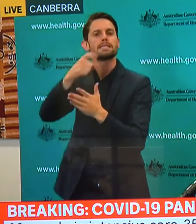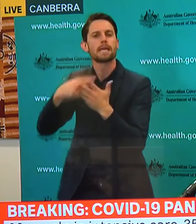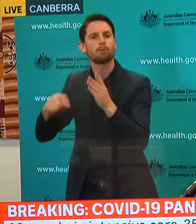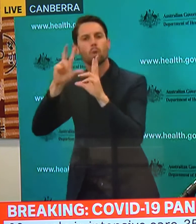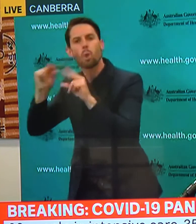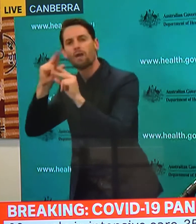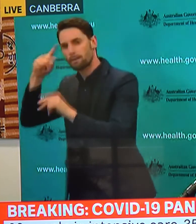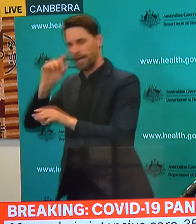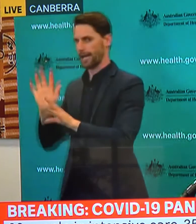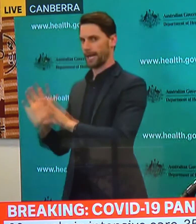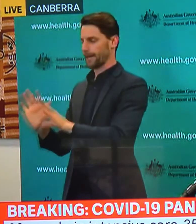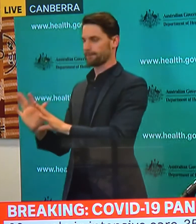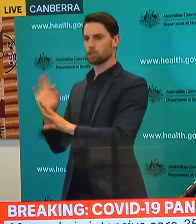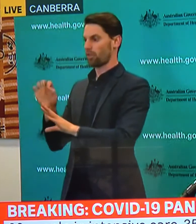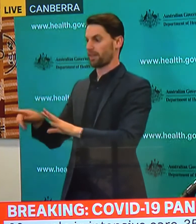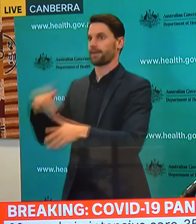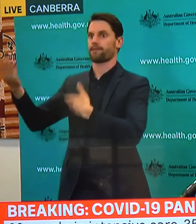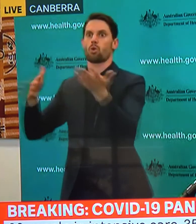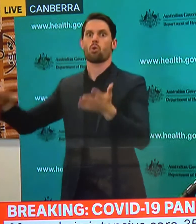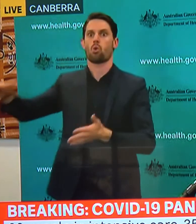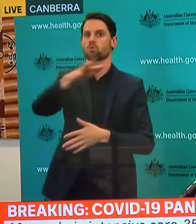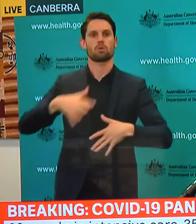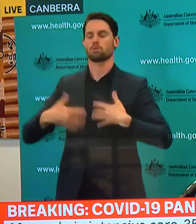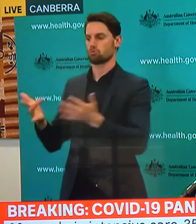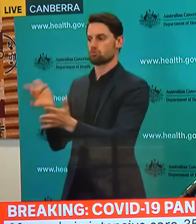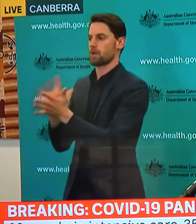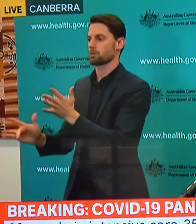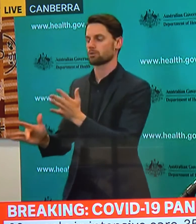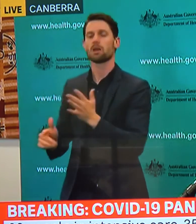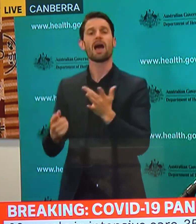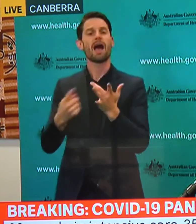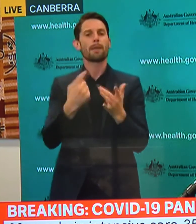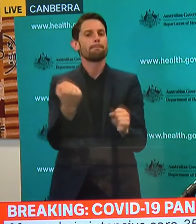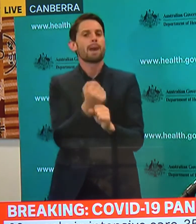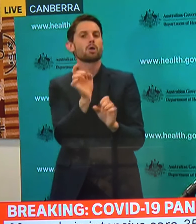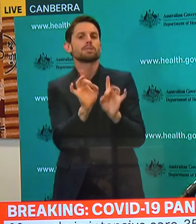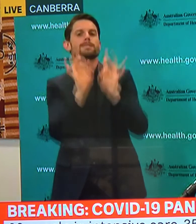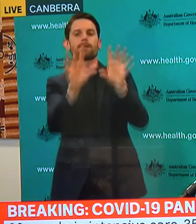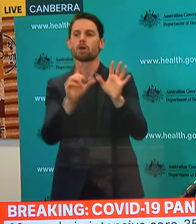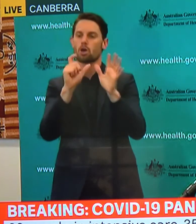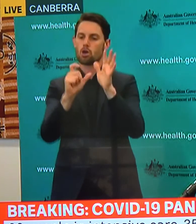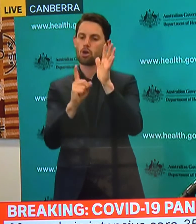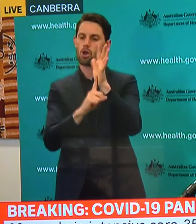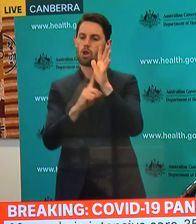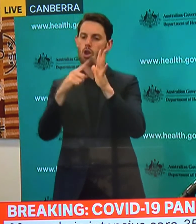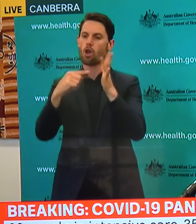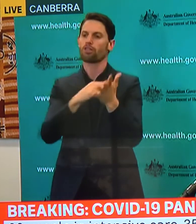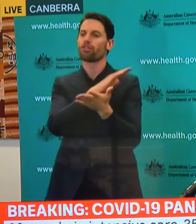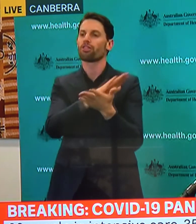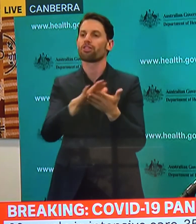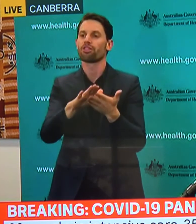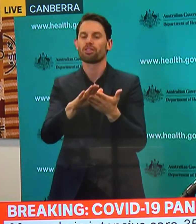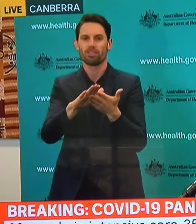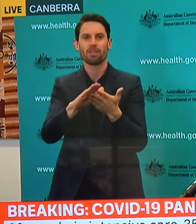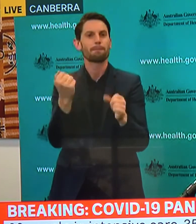masks. Leave them for the people that really need them. In terms of cloth masks, yes, I'm aware of the